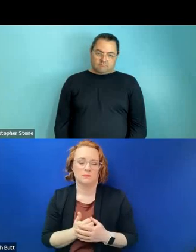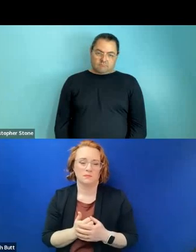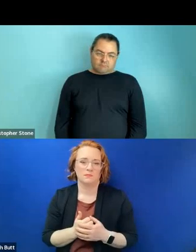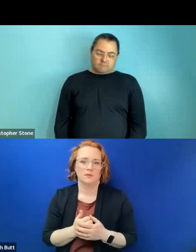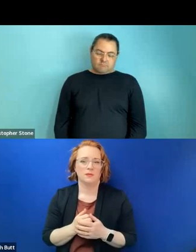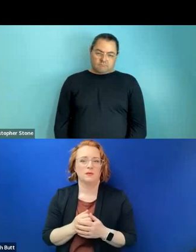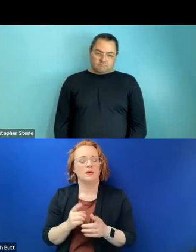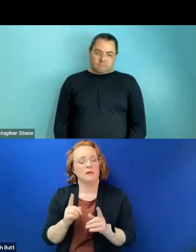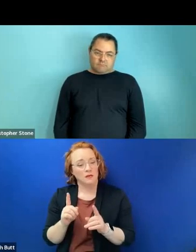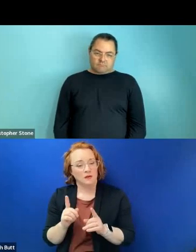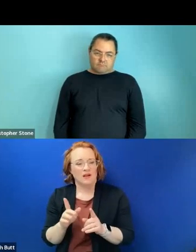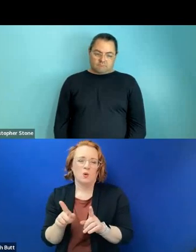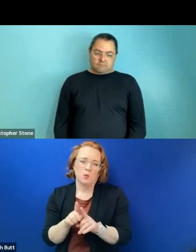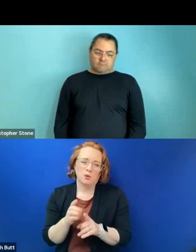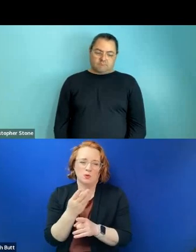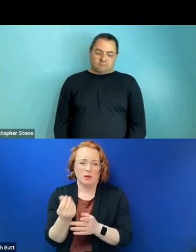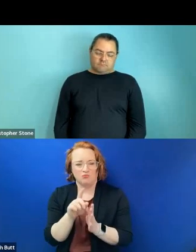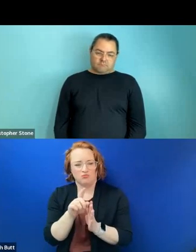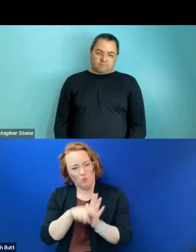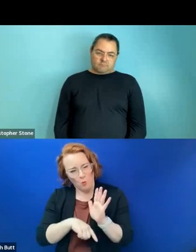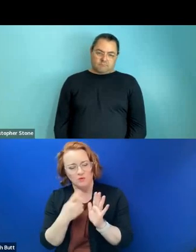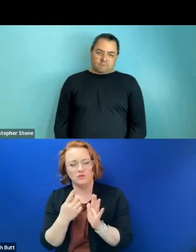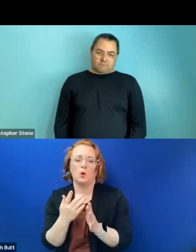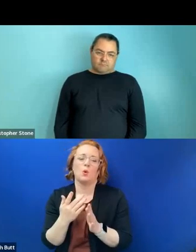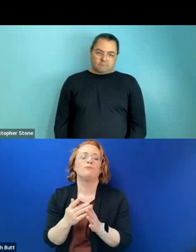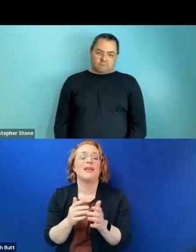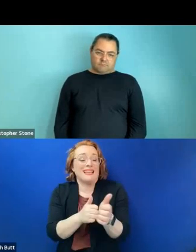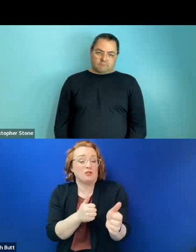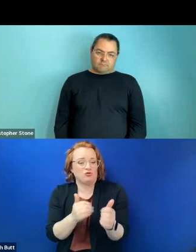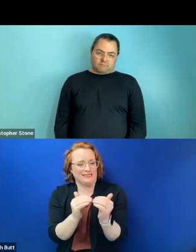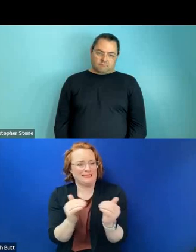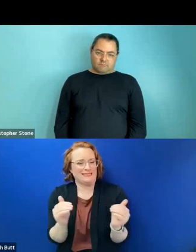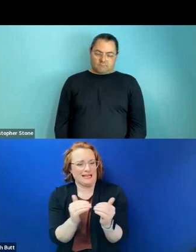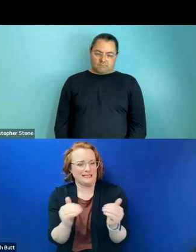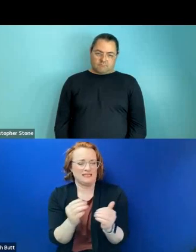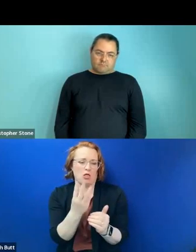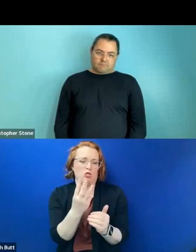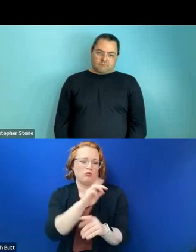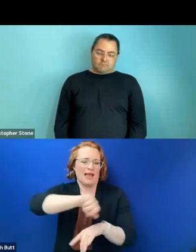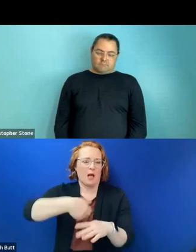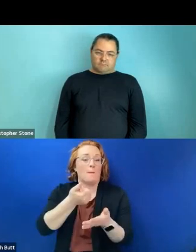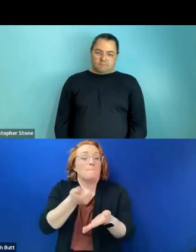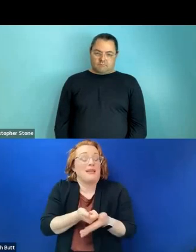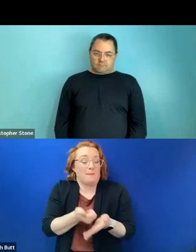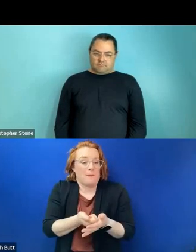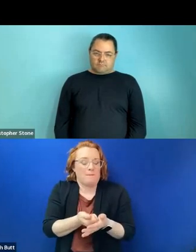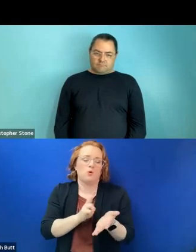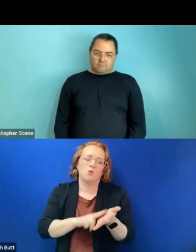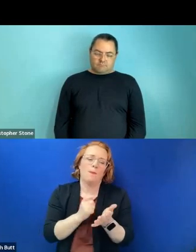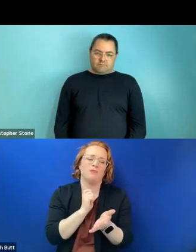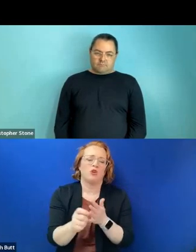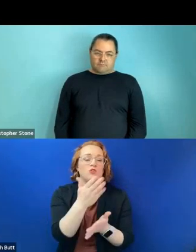And then you have certain rules. So in the industry standard is we have kind of a 3-hour minimum. Usually we charge in half days or